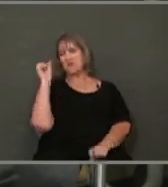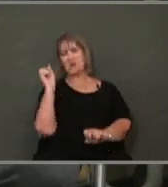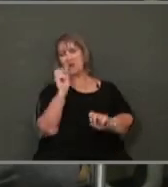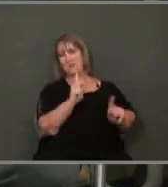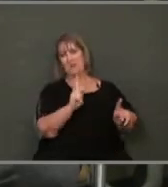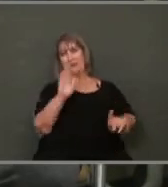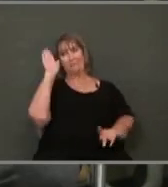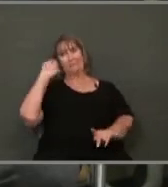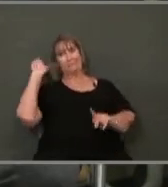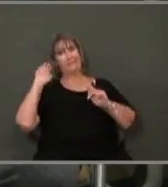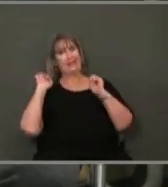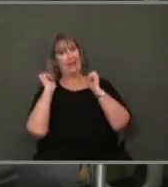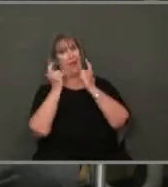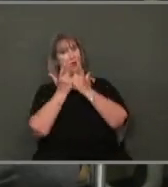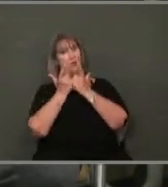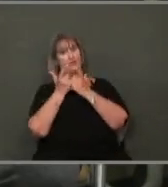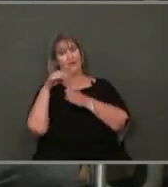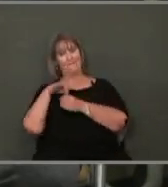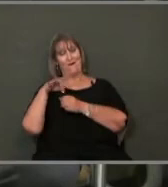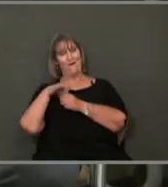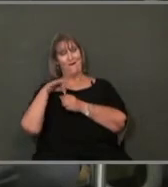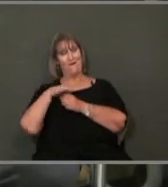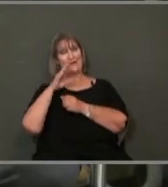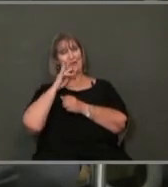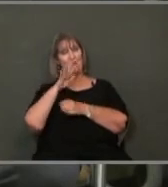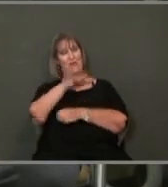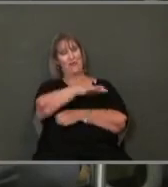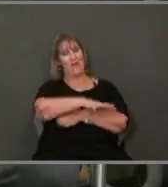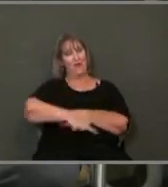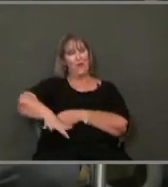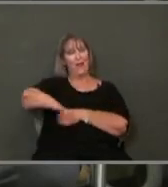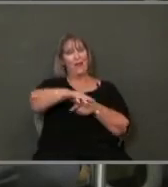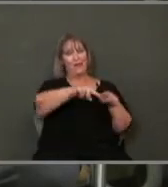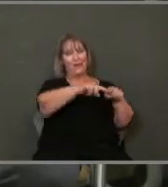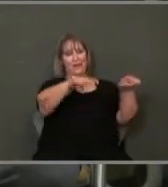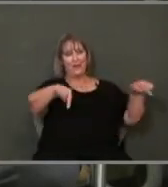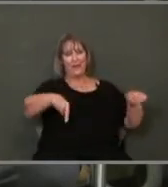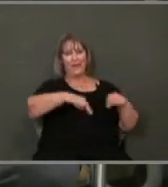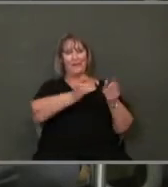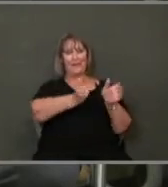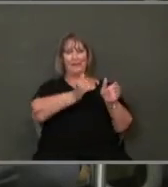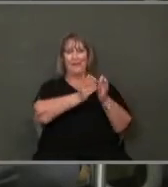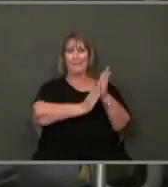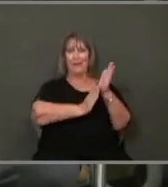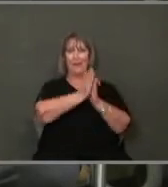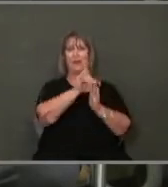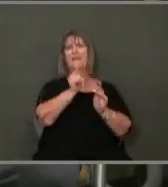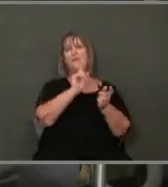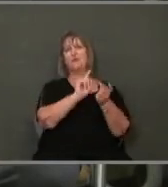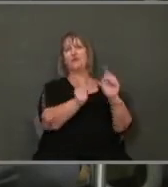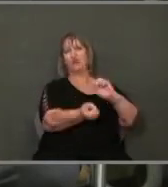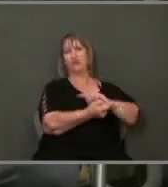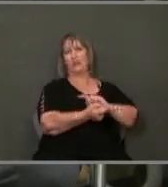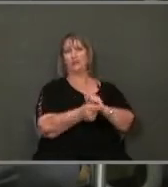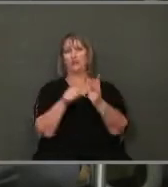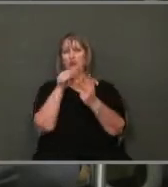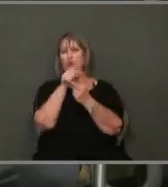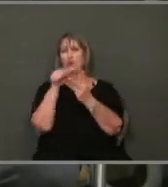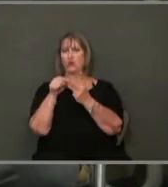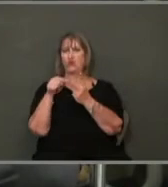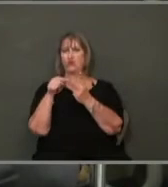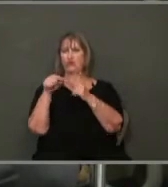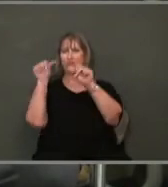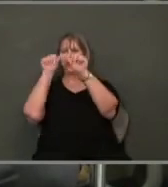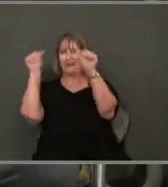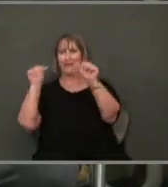previous council, talked about reframing that and redoing that square. So neither one of those are the only two statues I'm aware of that the